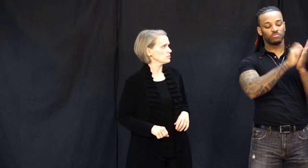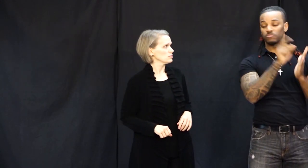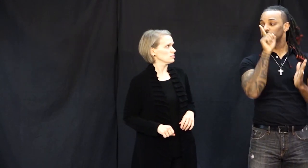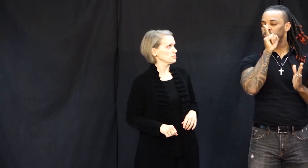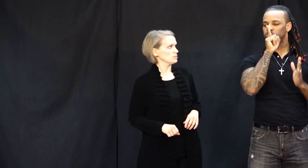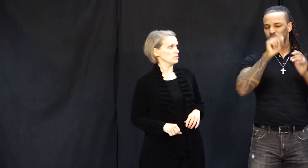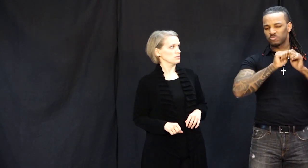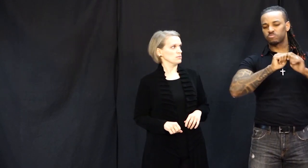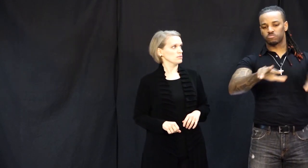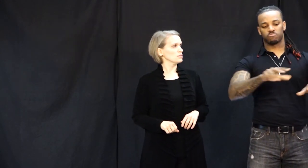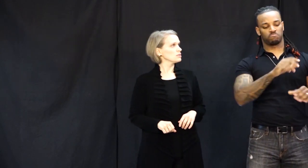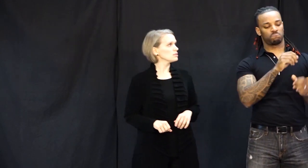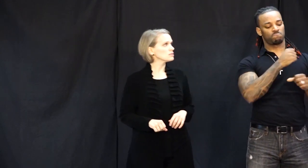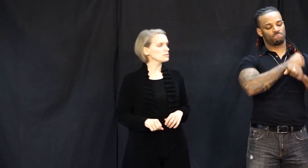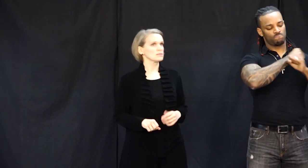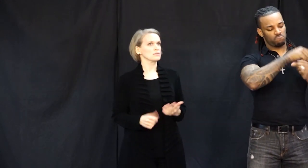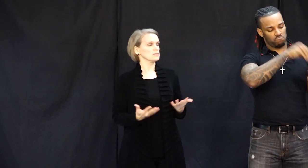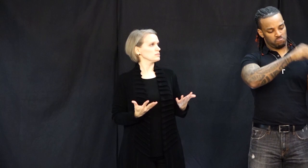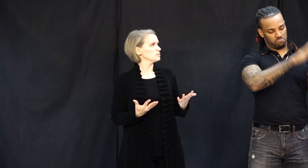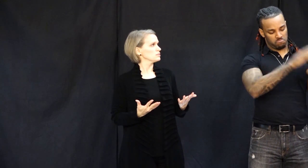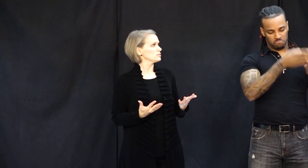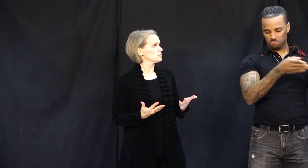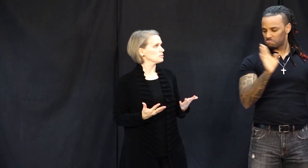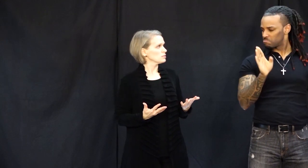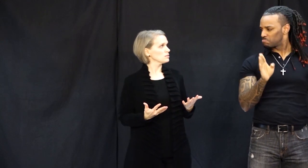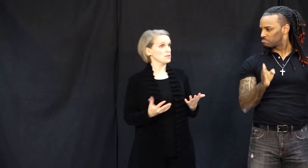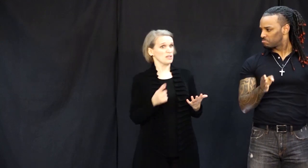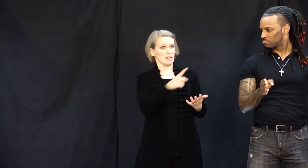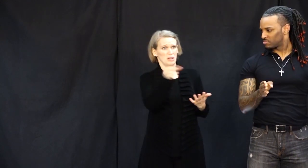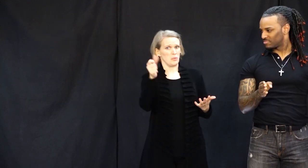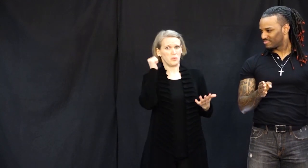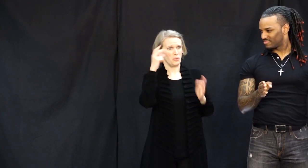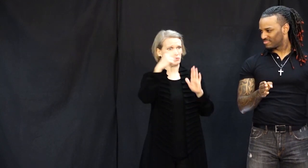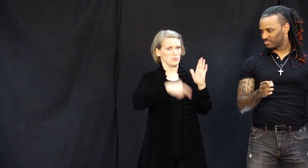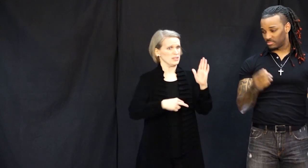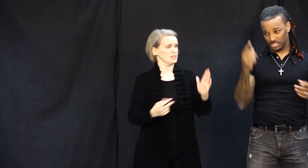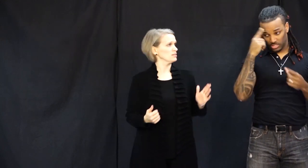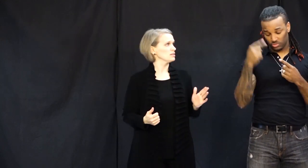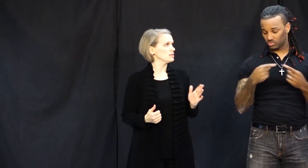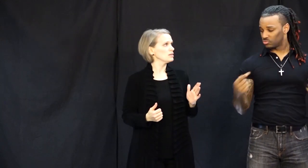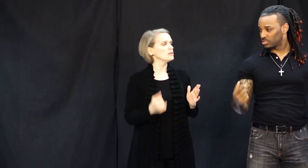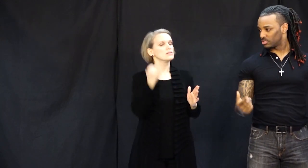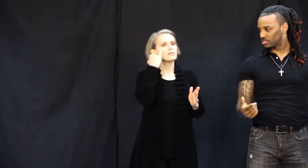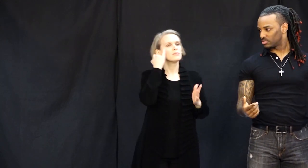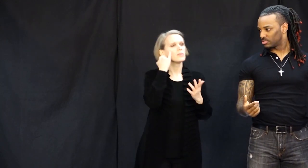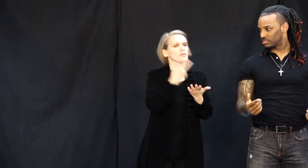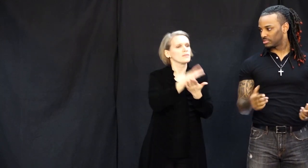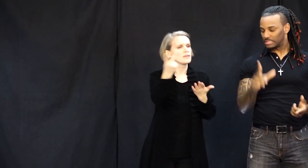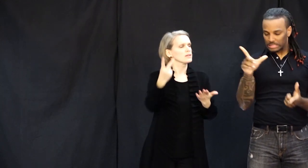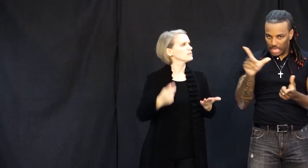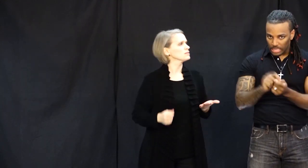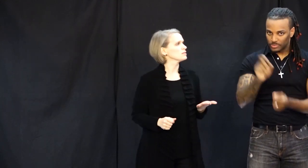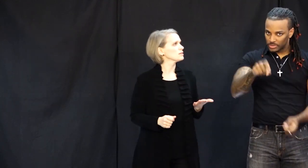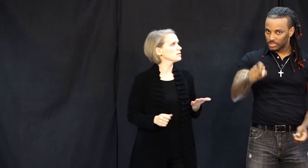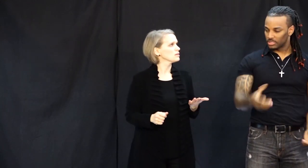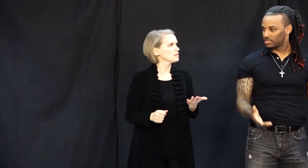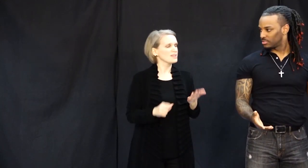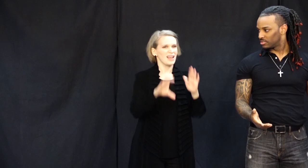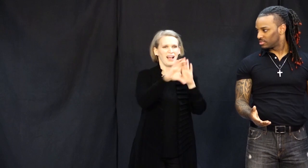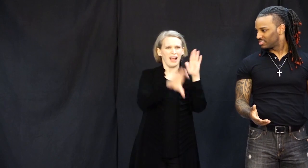anonymously published defending the document to the public. No one will read it. I disagree. And if it fails? Burr, that's why we need it. The Constitution's a mess. So